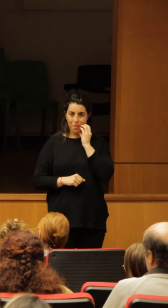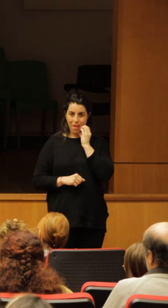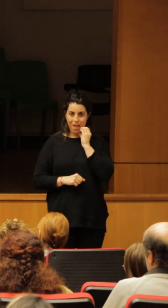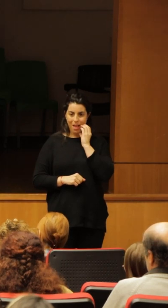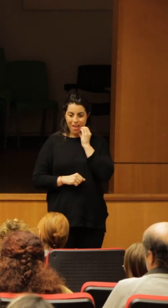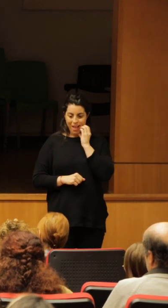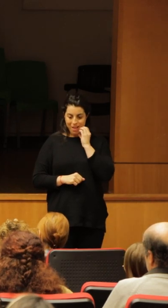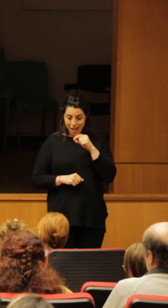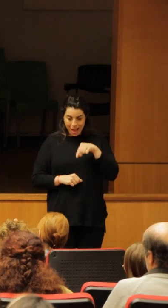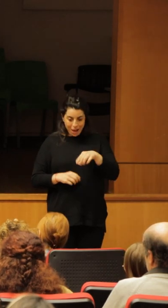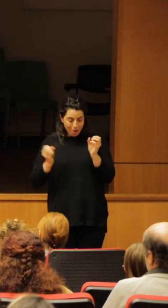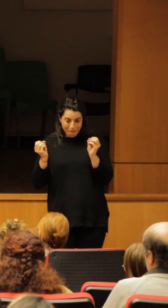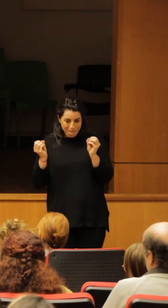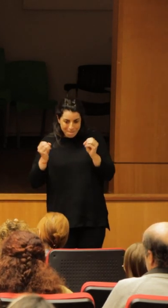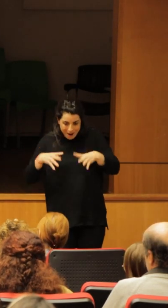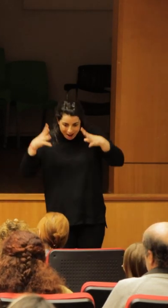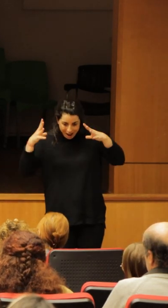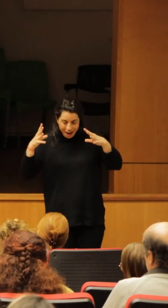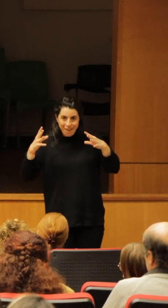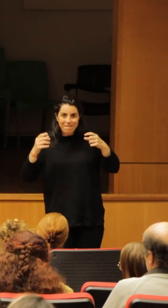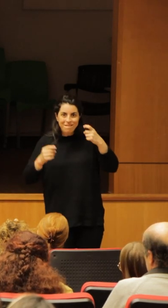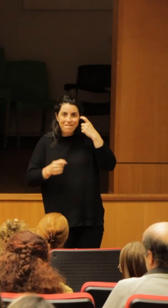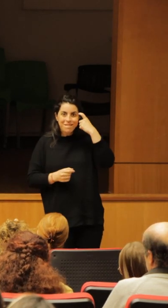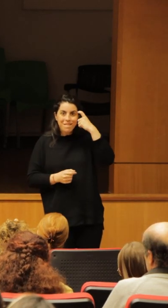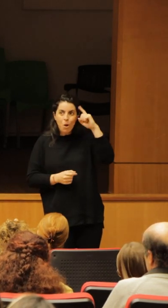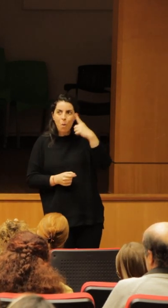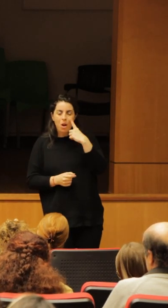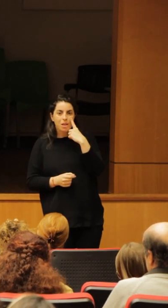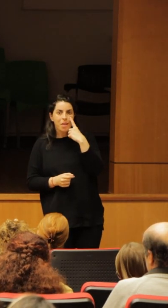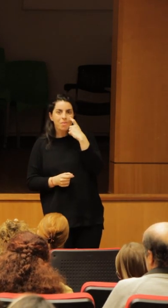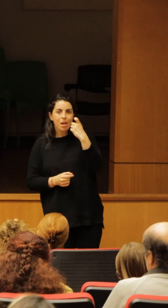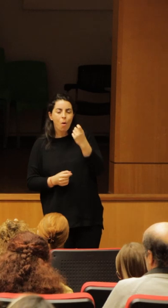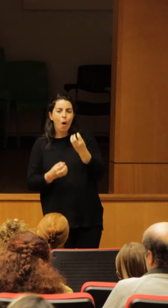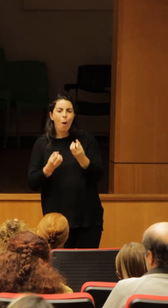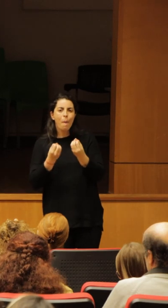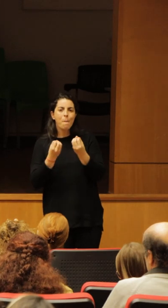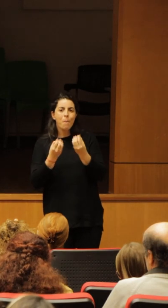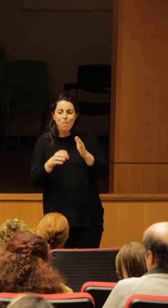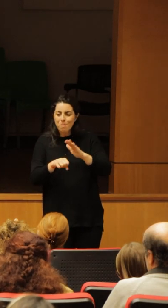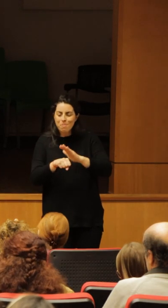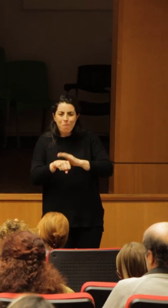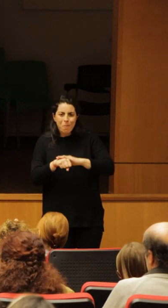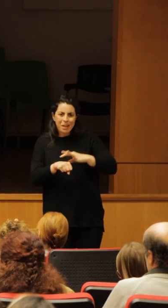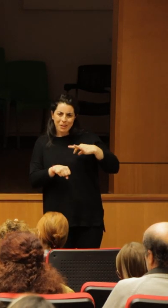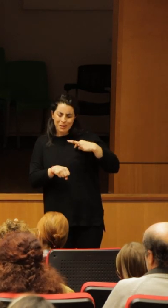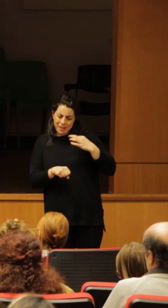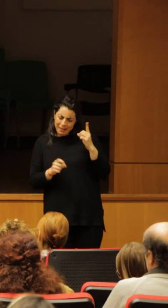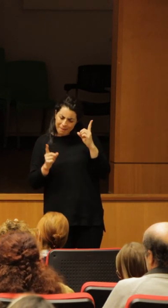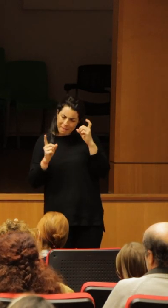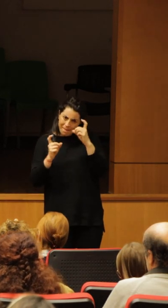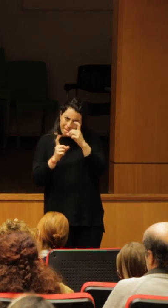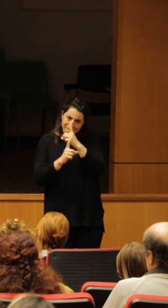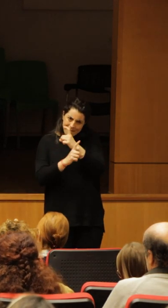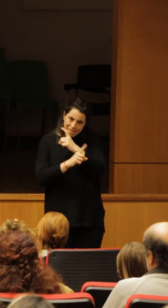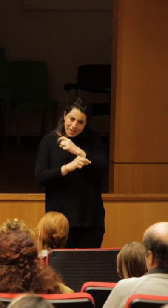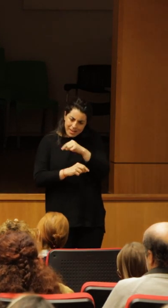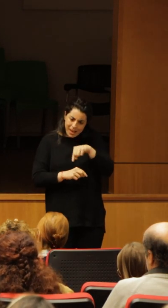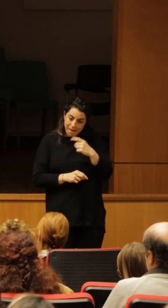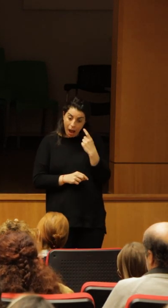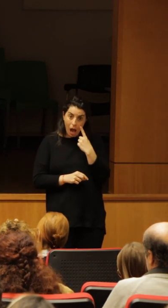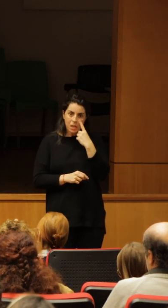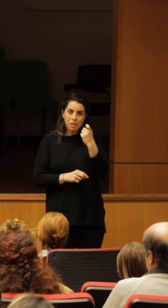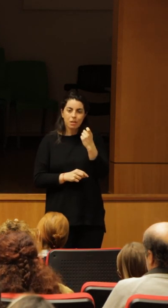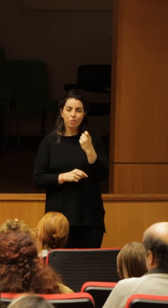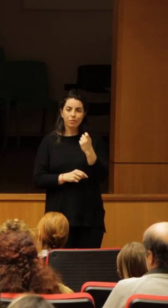es un milagro para él haberlo descubierto cuando estaba en uno de los puntos más bajos de su vida. So sometimes, as we say, we hit the